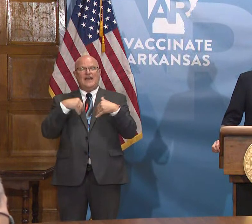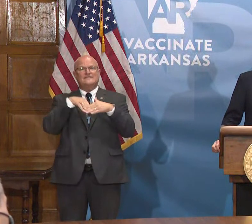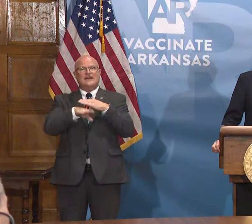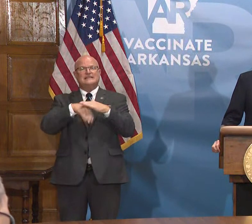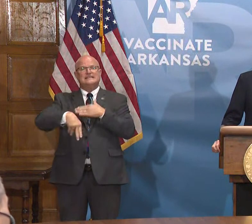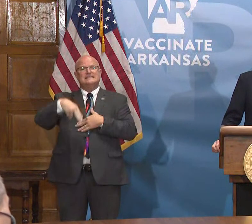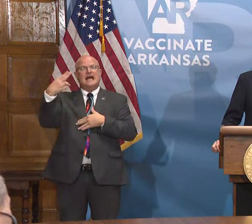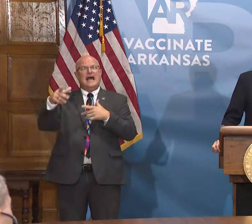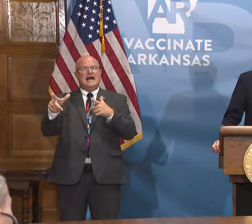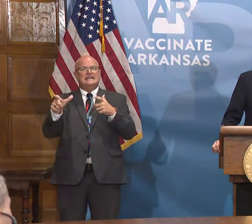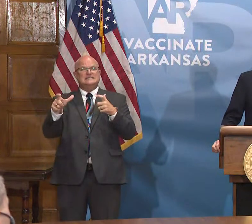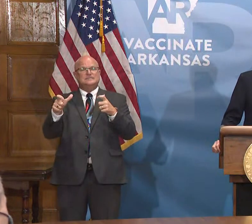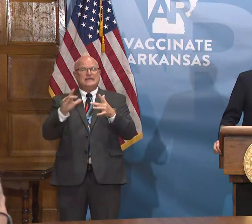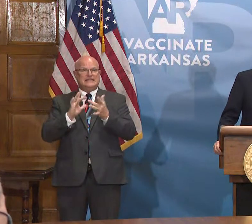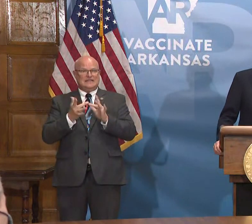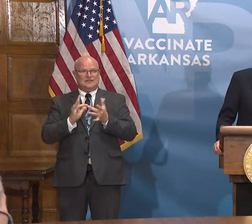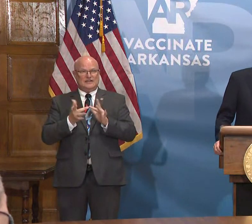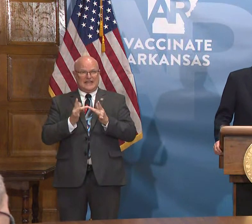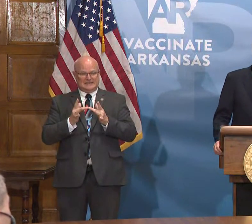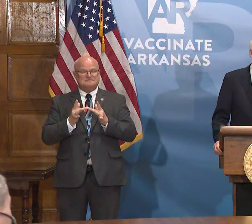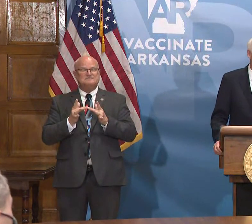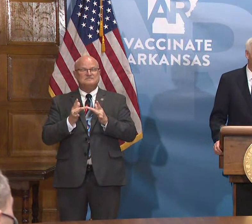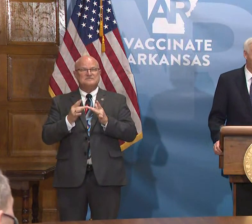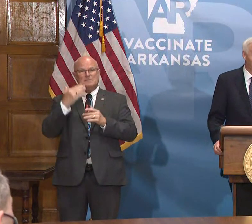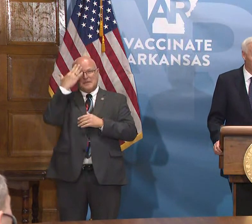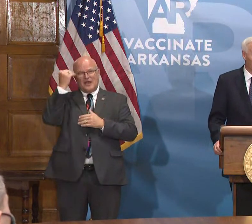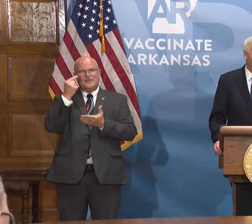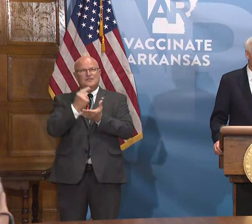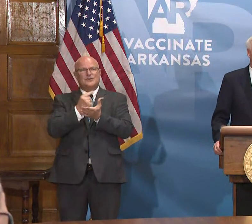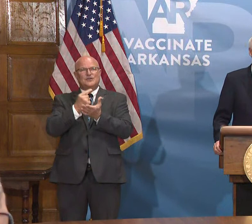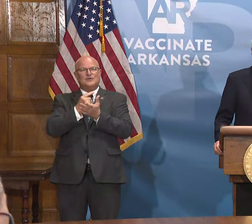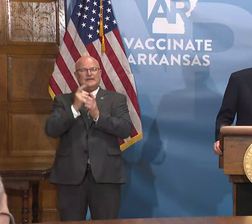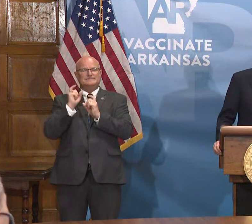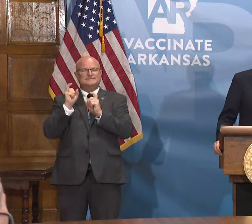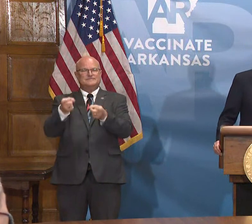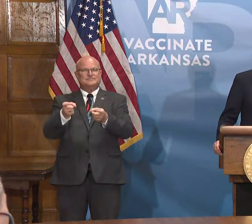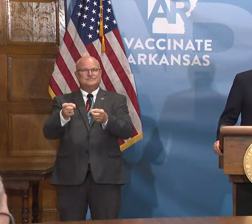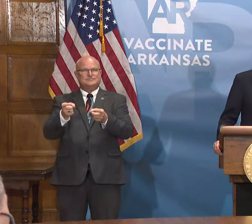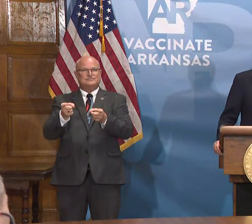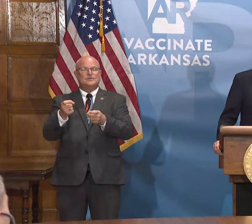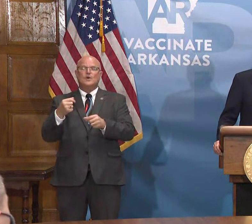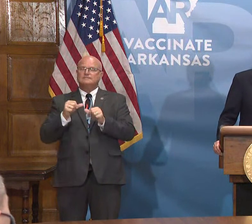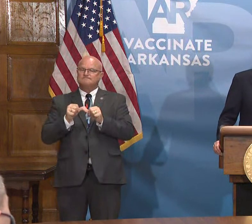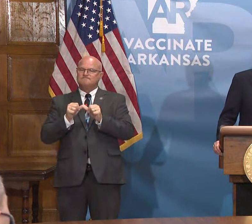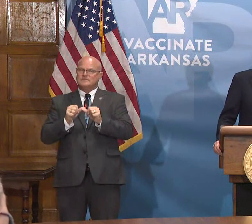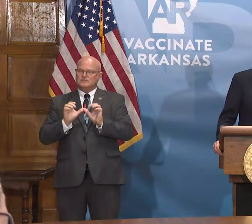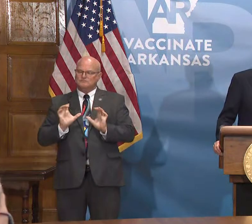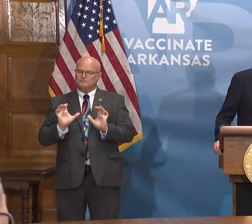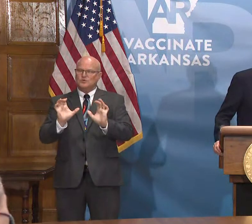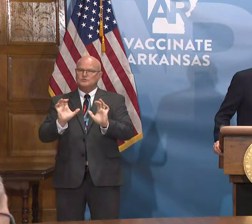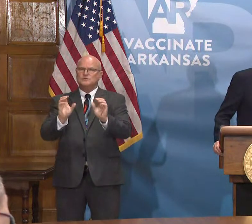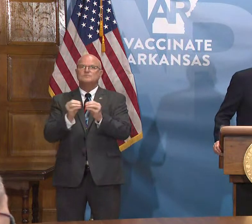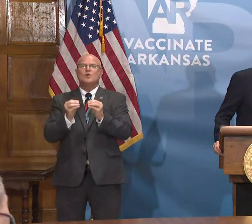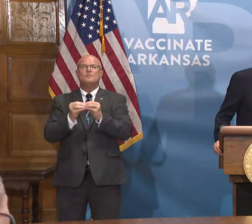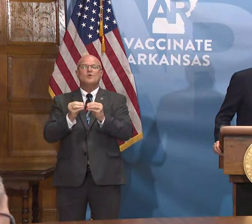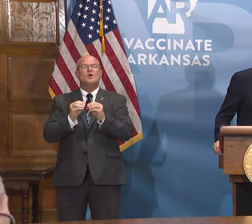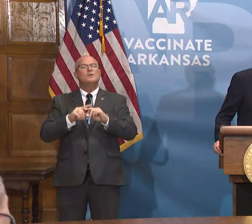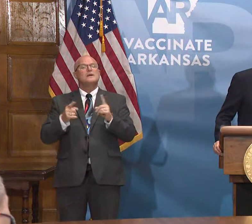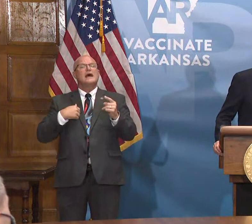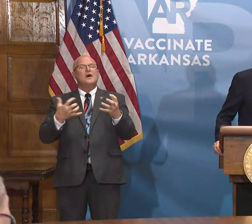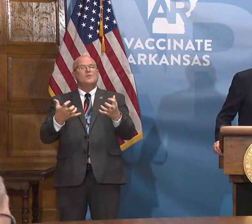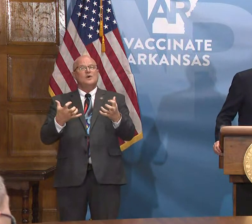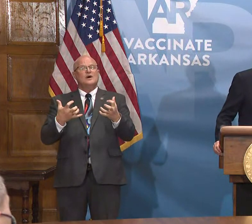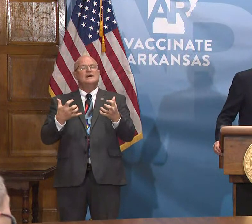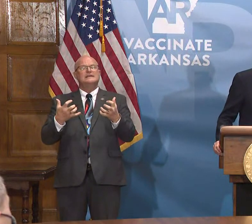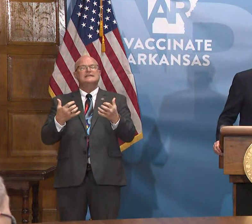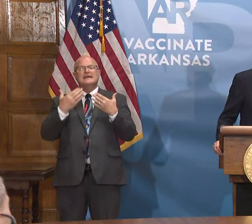to high-speed internet as a result of this grant program. We're continuing to push these out, but I wanted to be in Earl